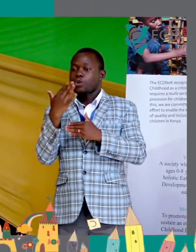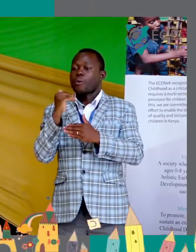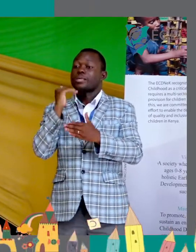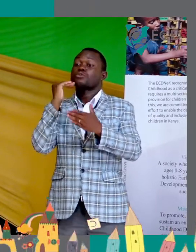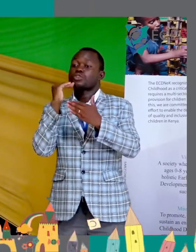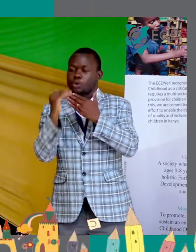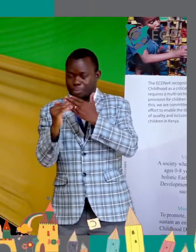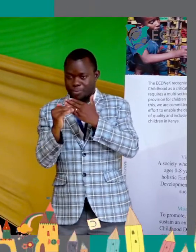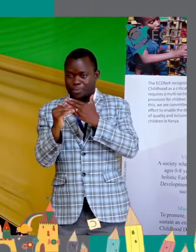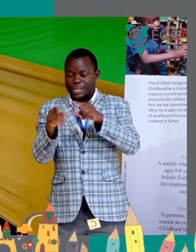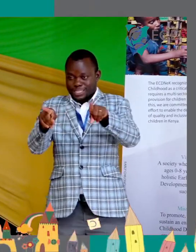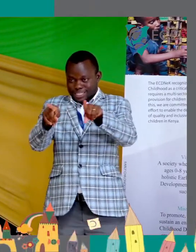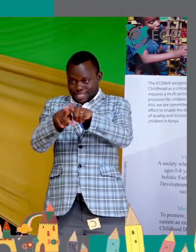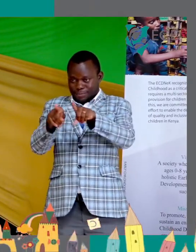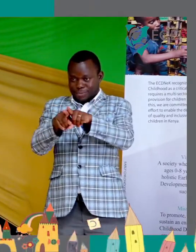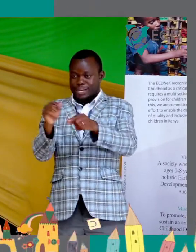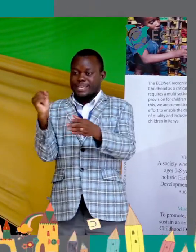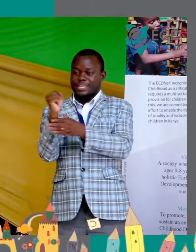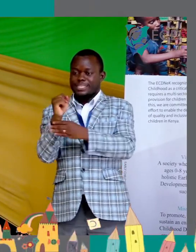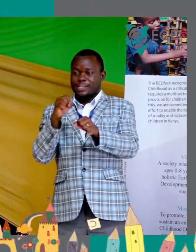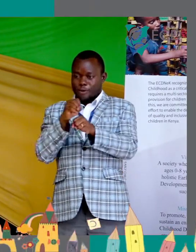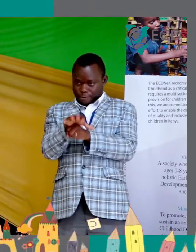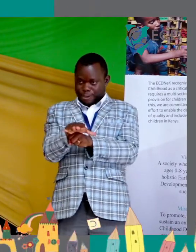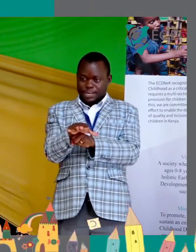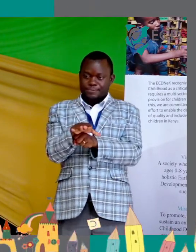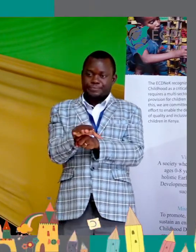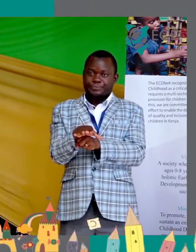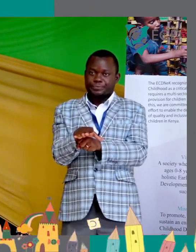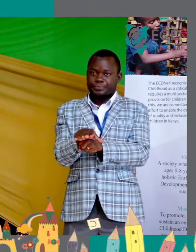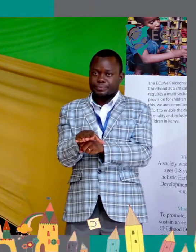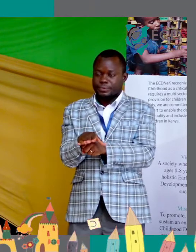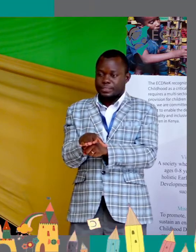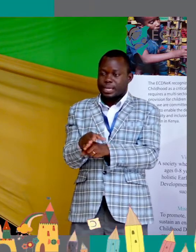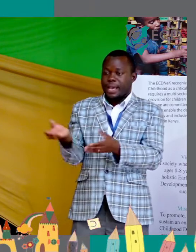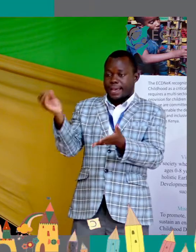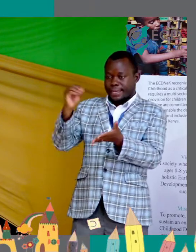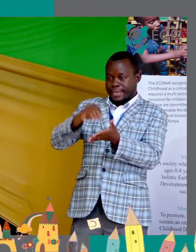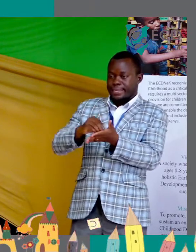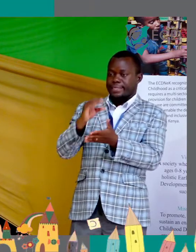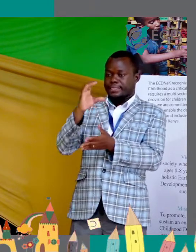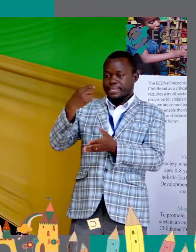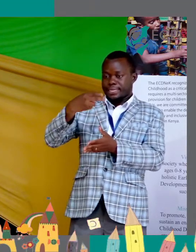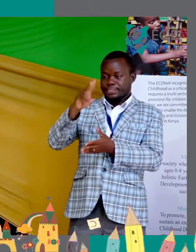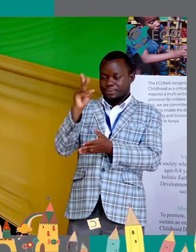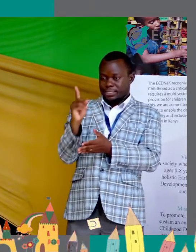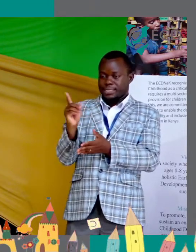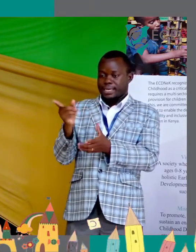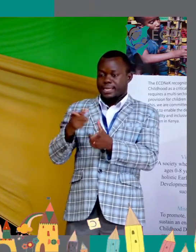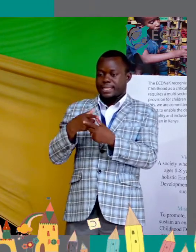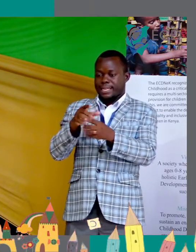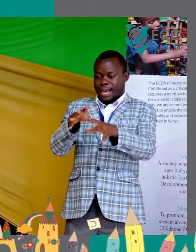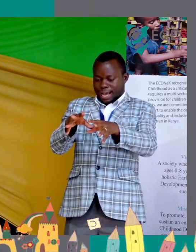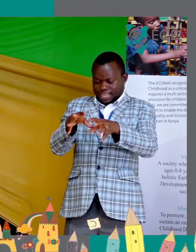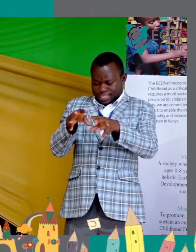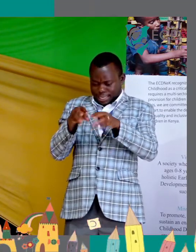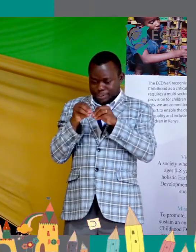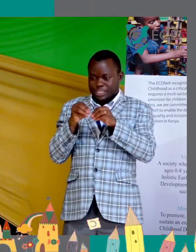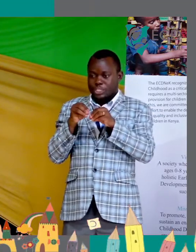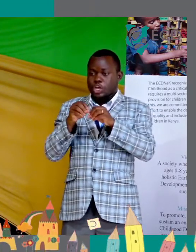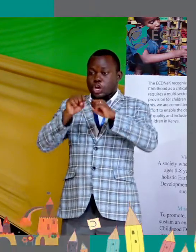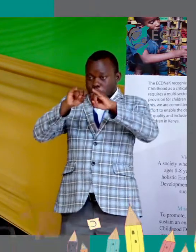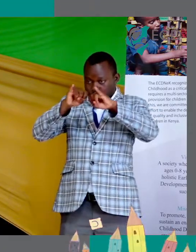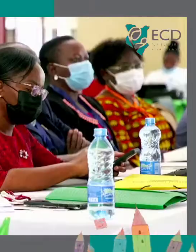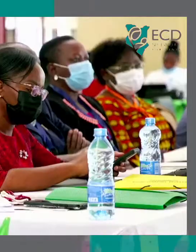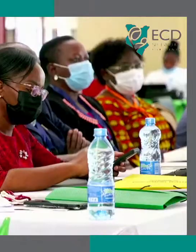exposure to COVID-19. So CHVs then adopted new strategies